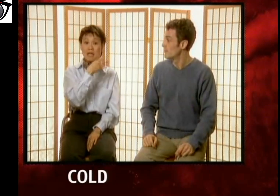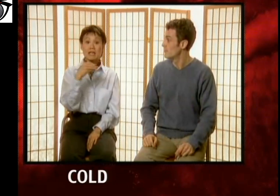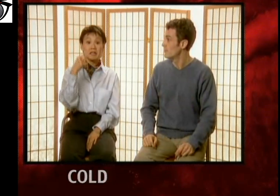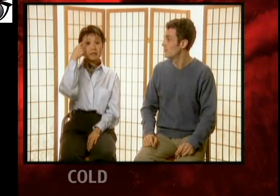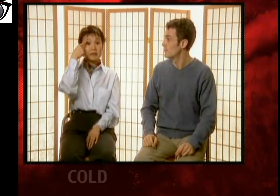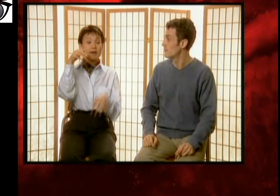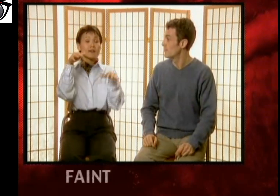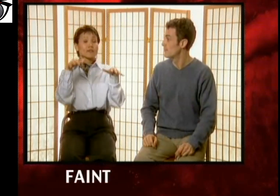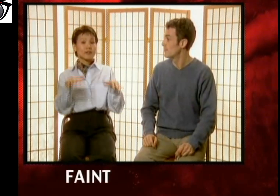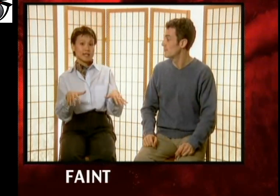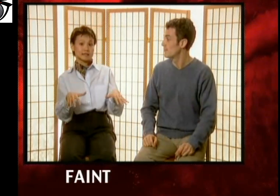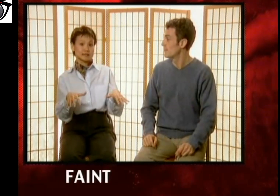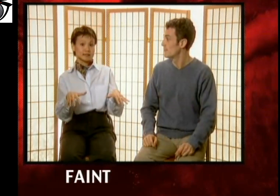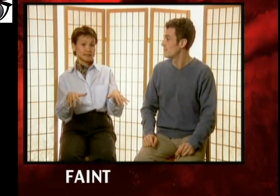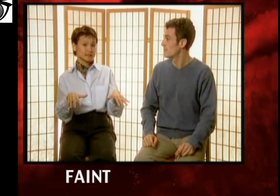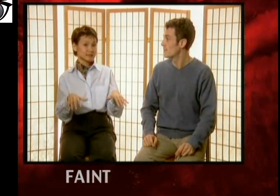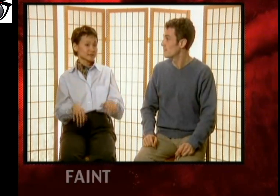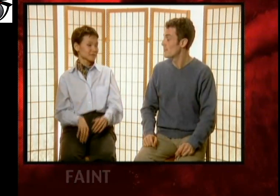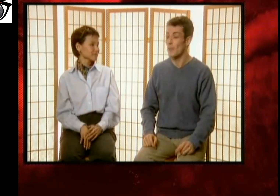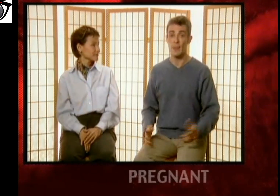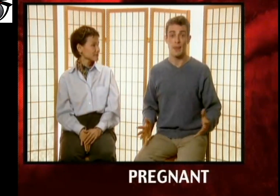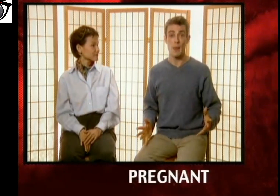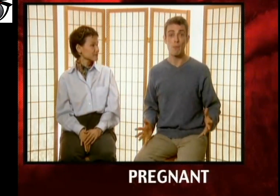Cold and faint.